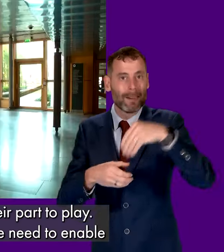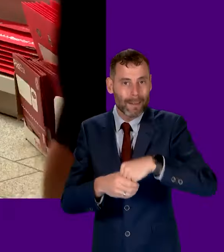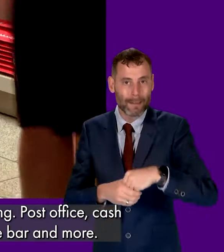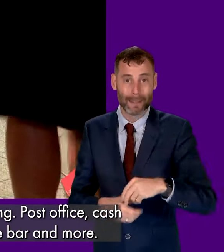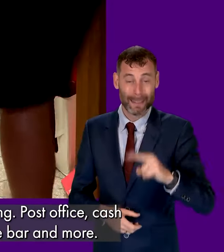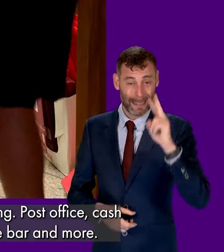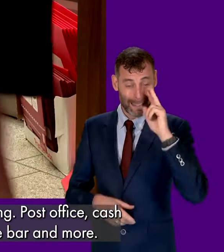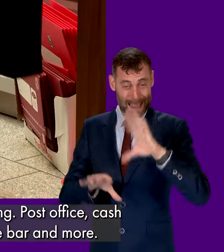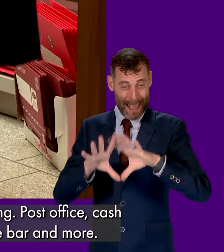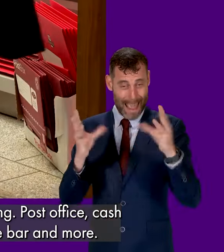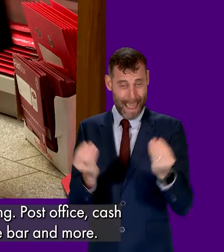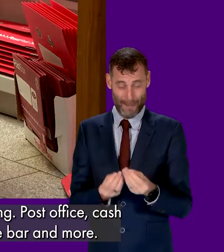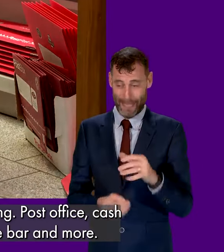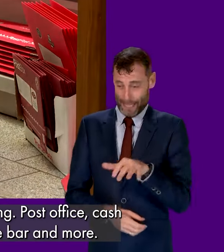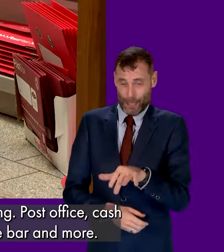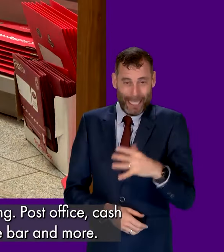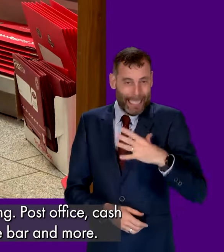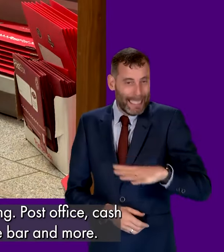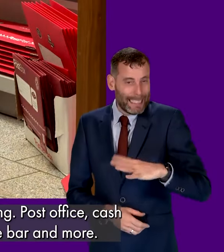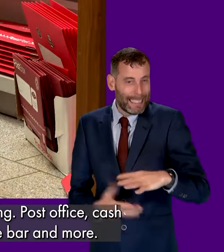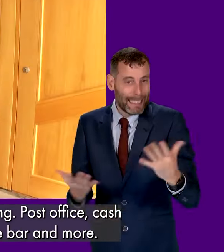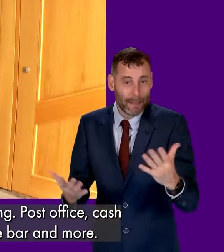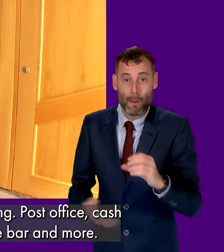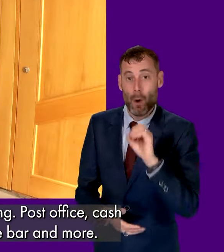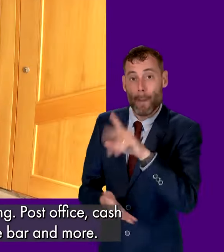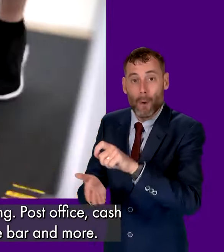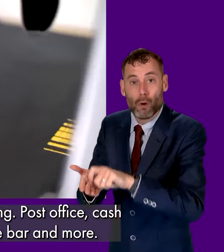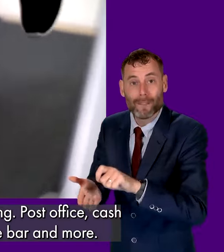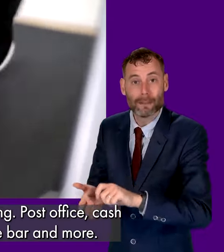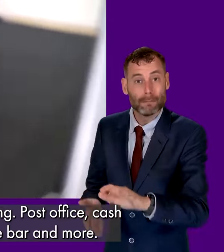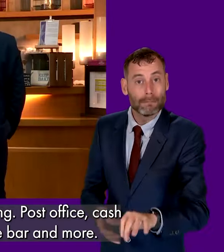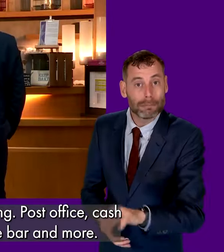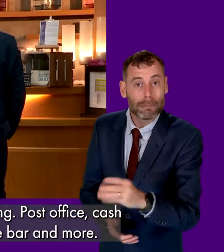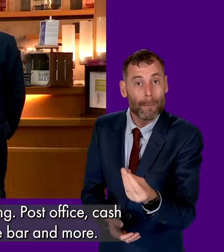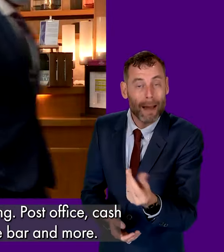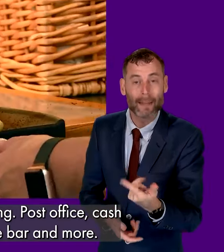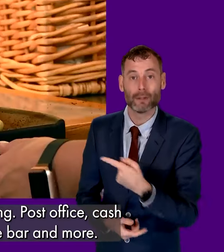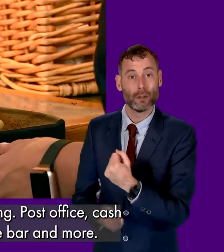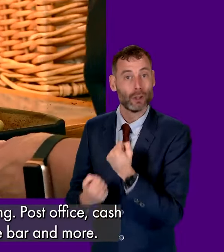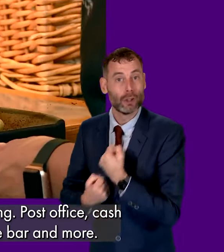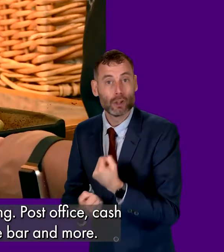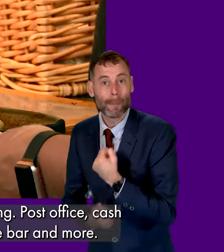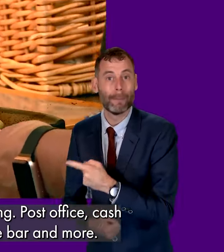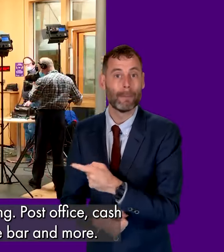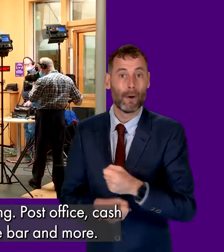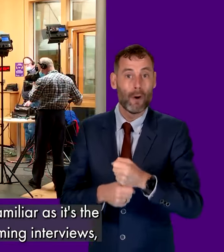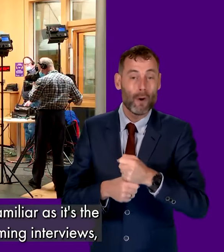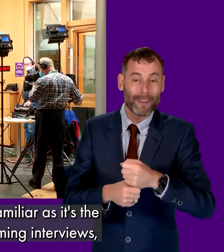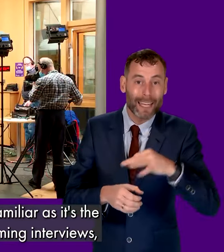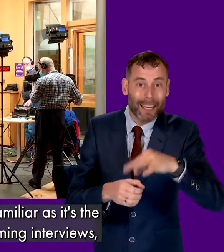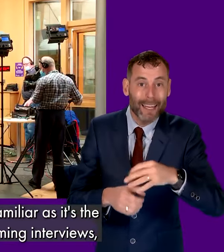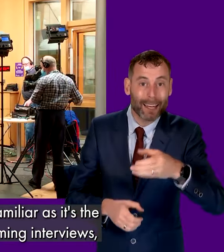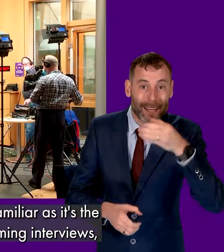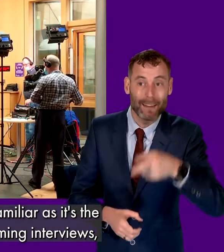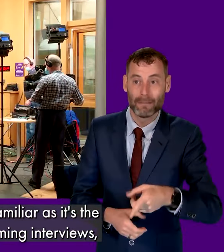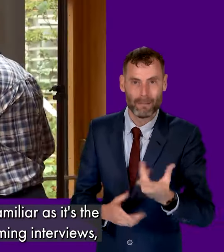to enable our work within the building. Post office, cash machine, gym, coffee bar, and more. This